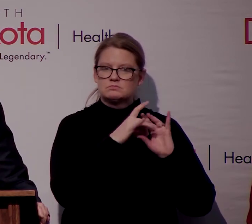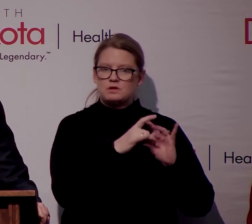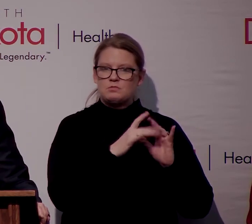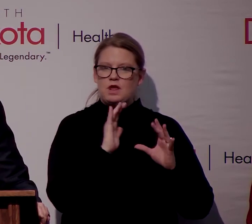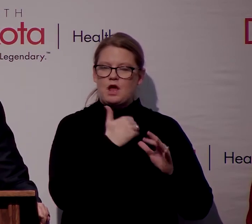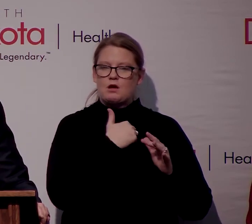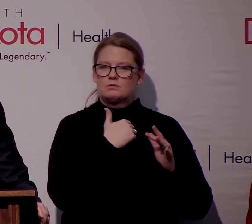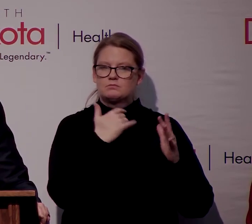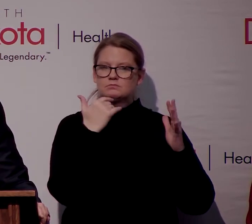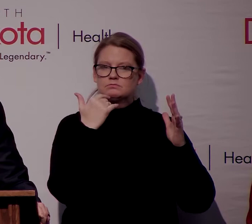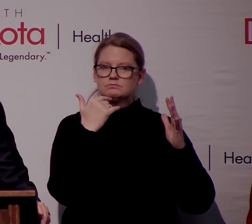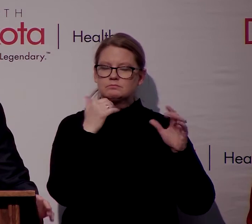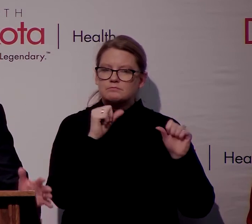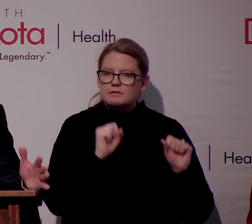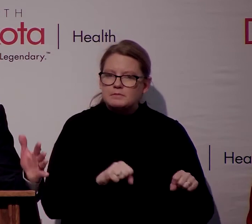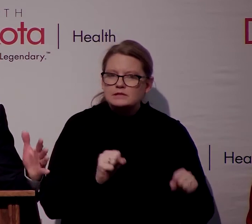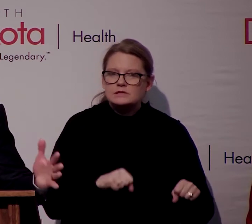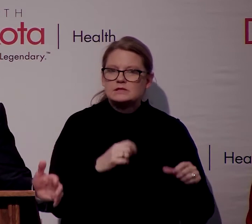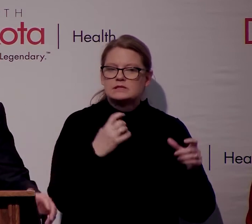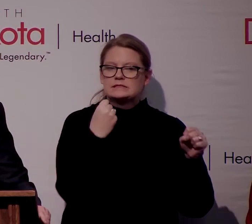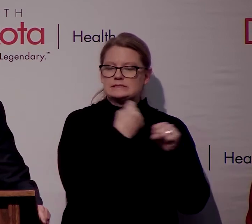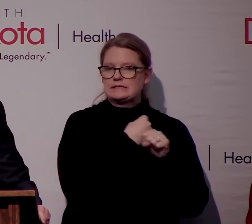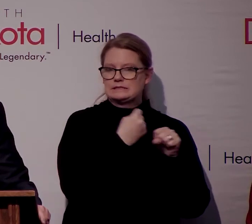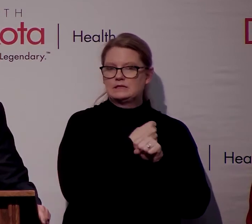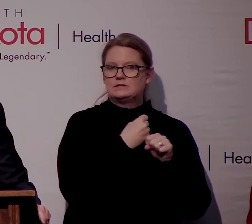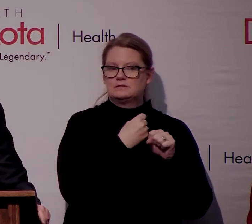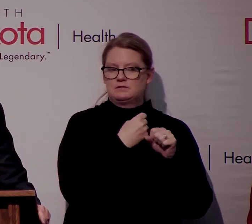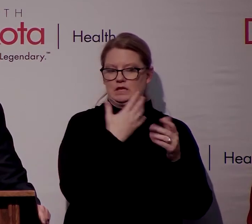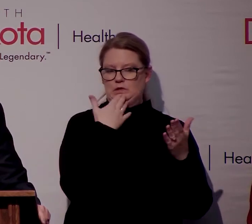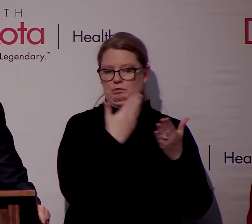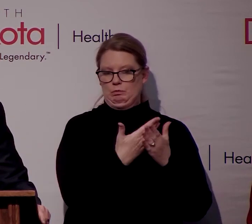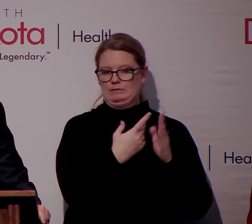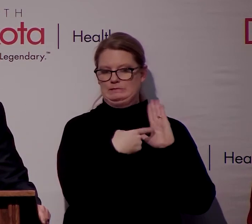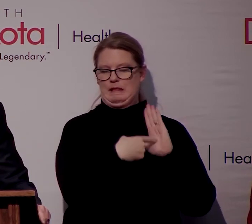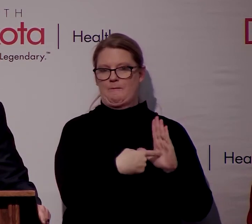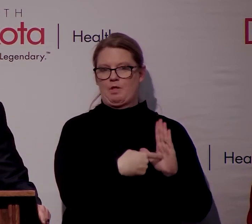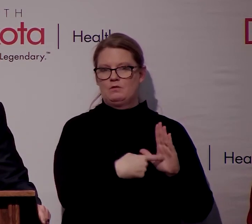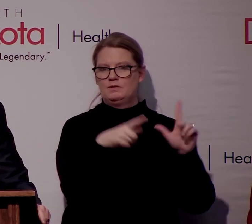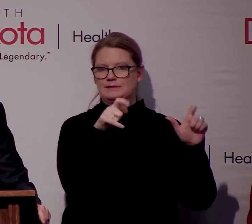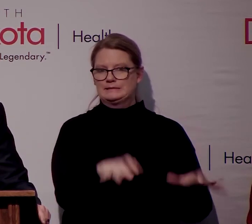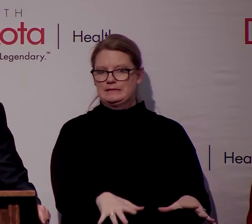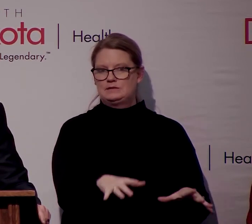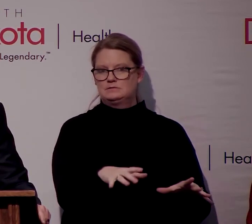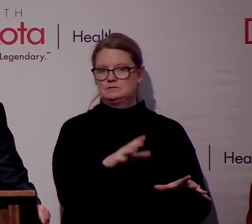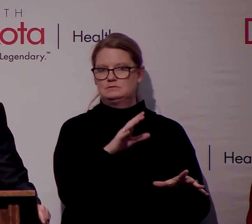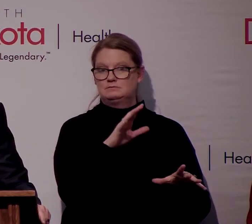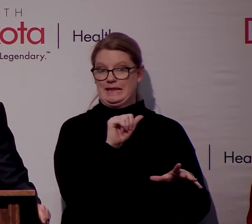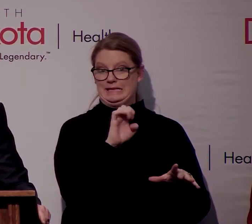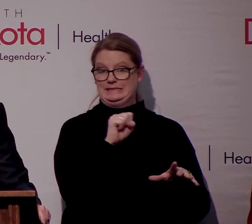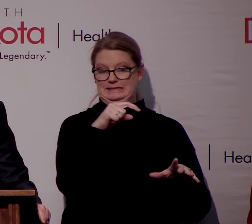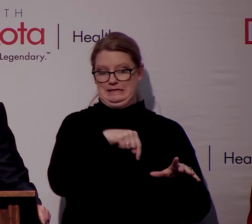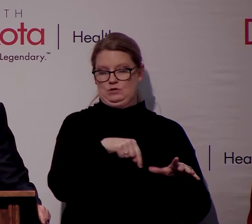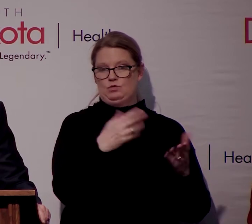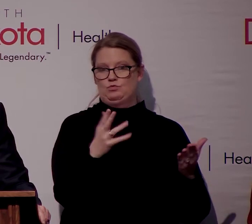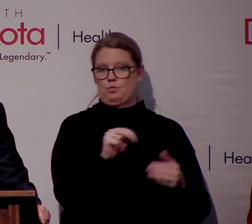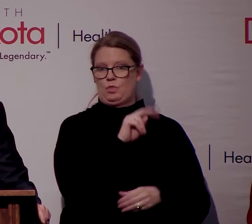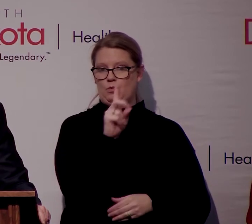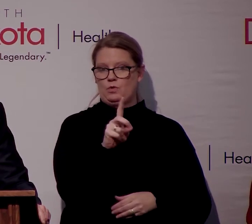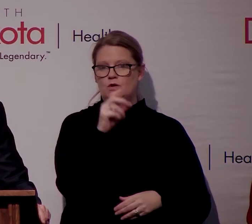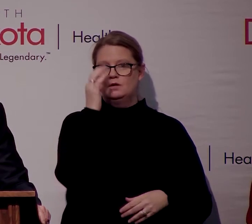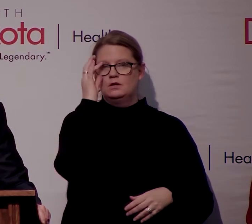have a statistically significant sample of test cases in North Dakota. And as people know,